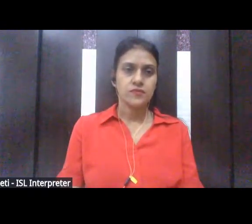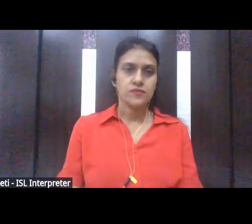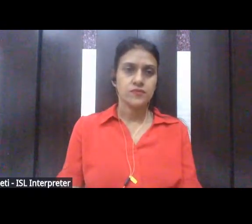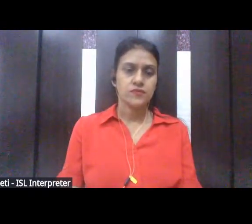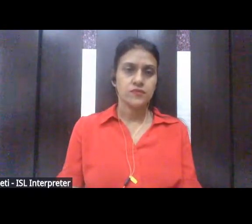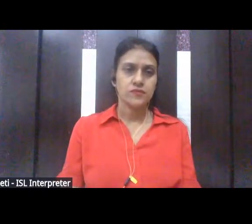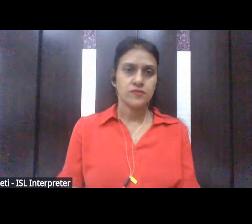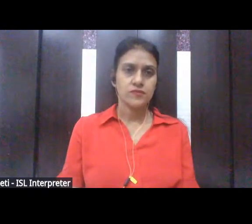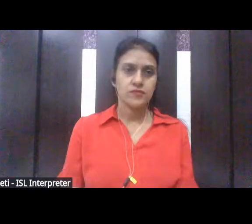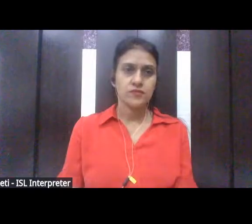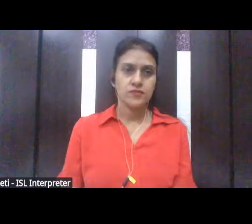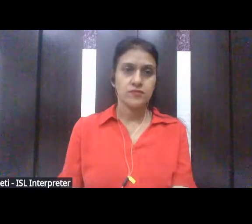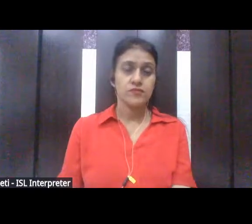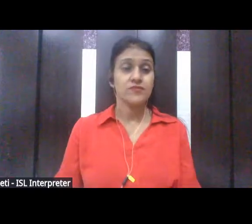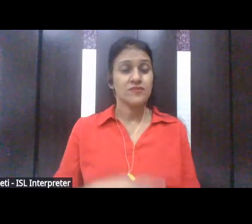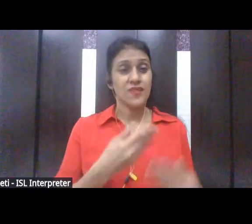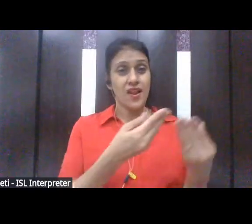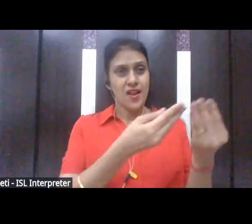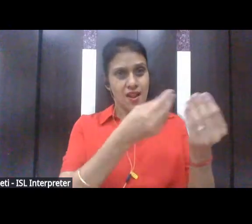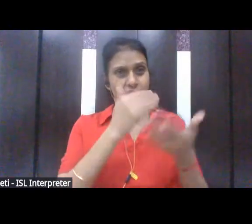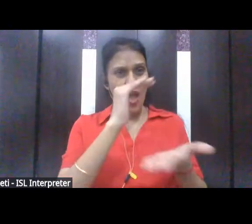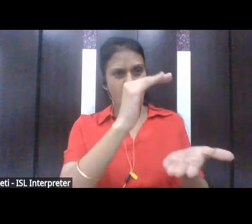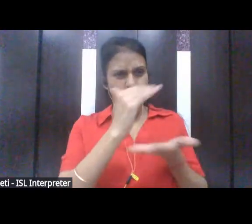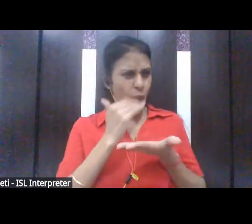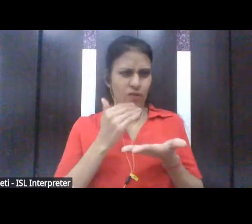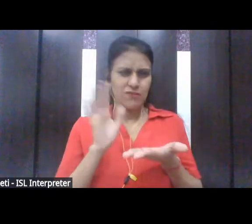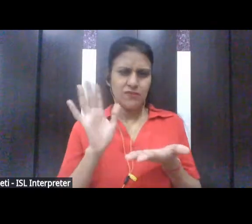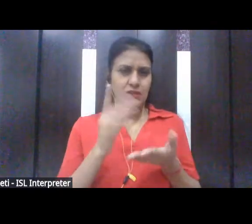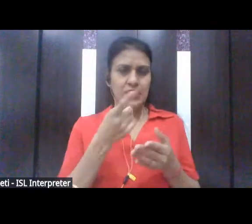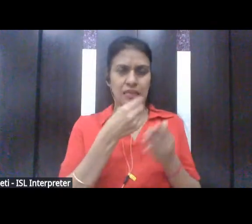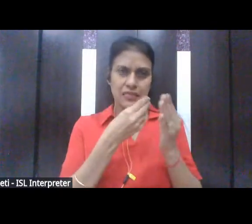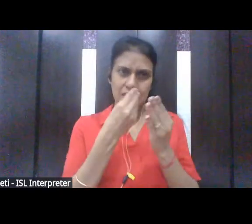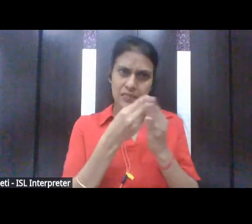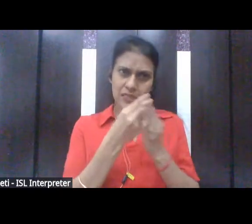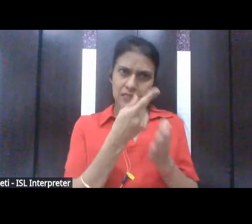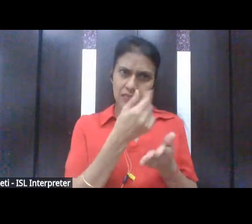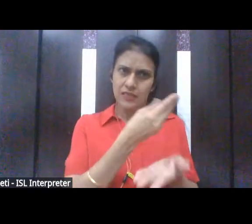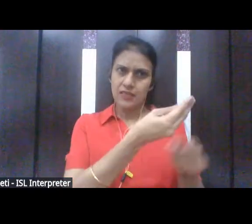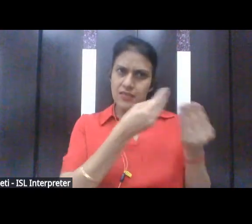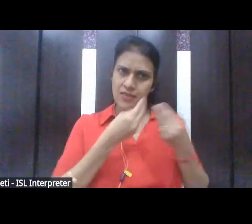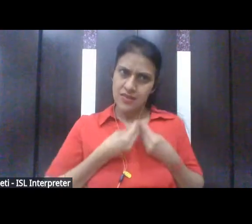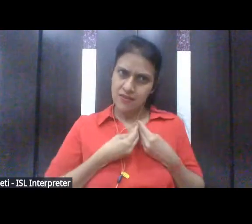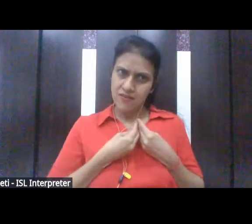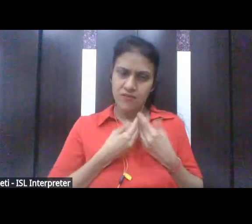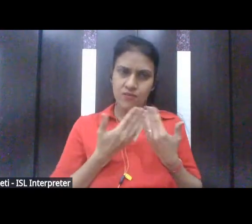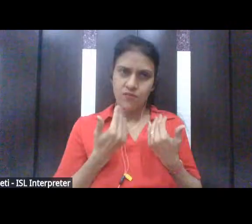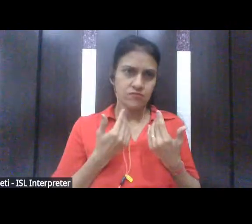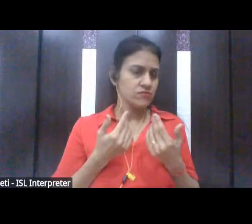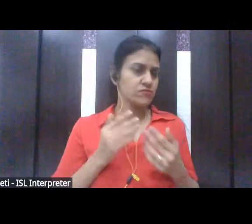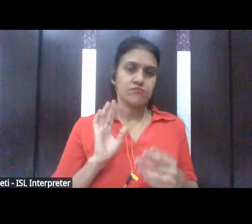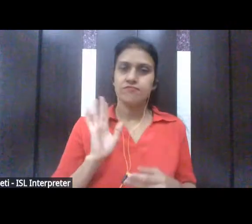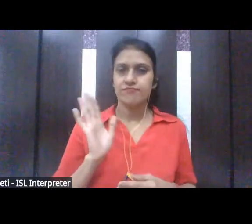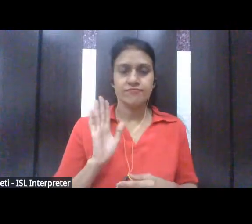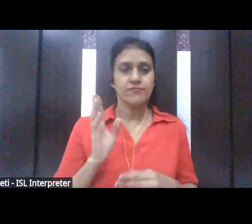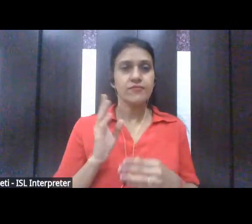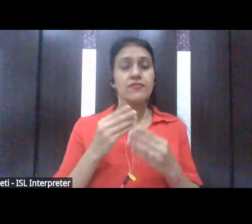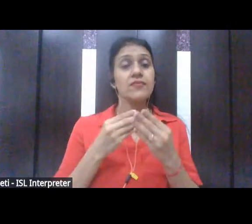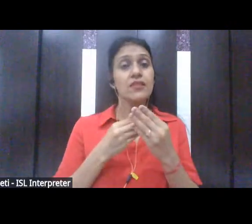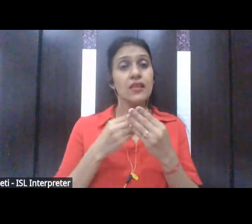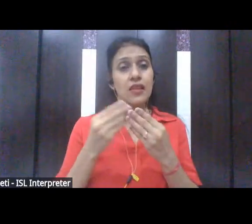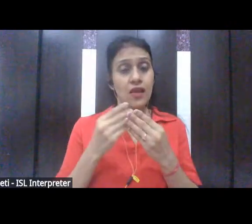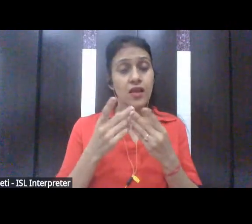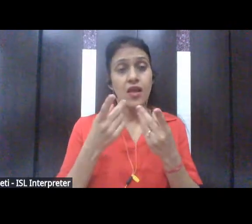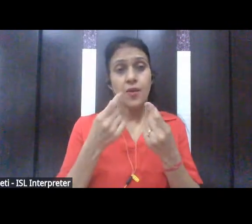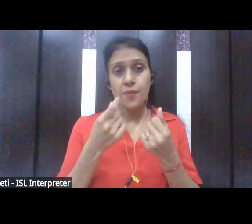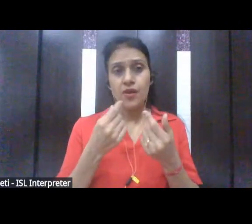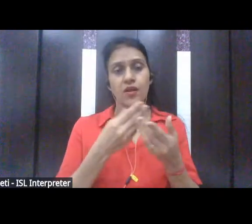get a prize money on receiving the award? So this award does not carry any monetary value